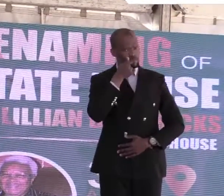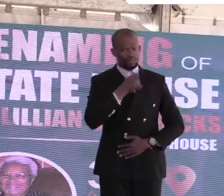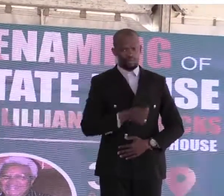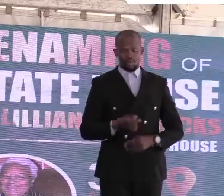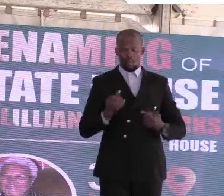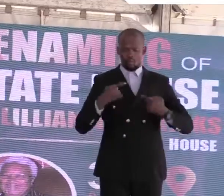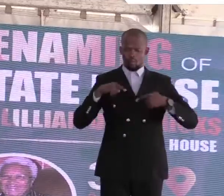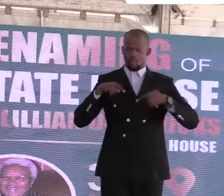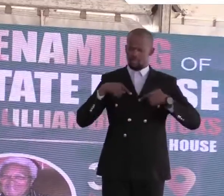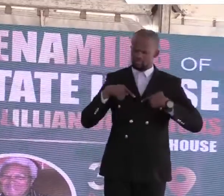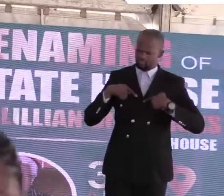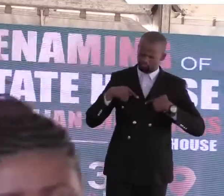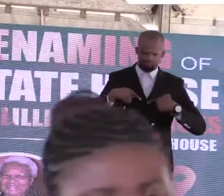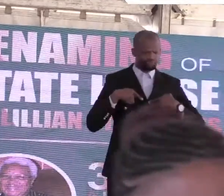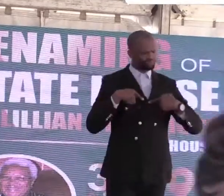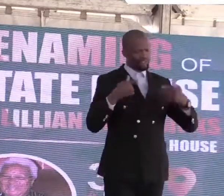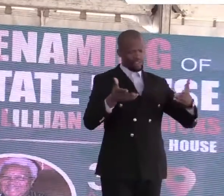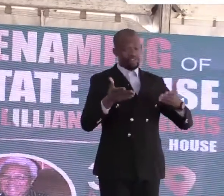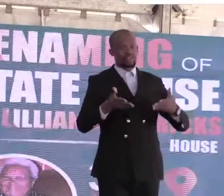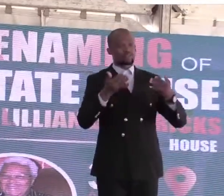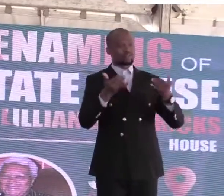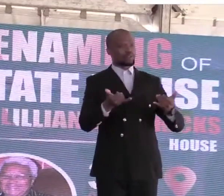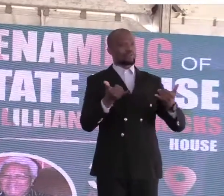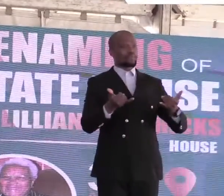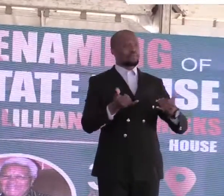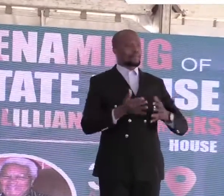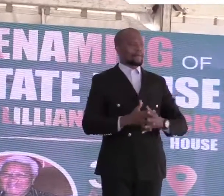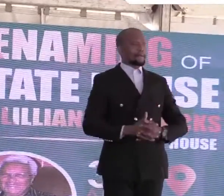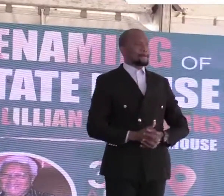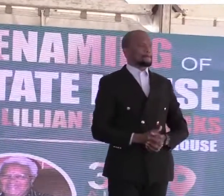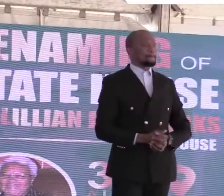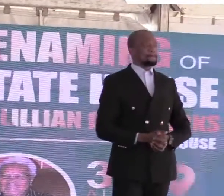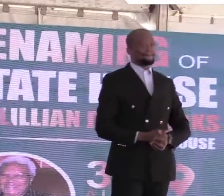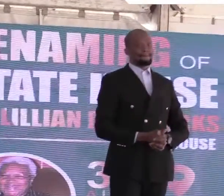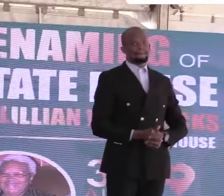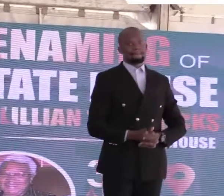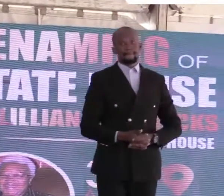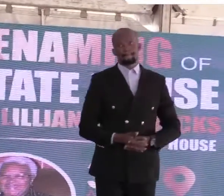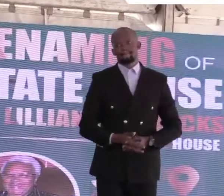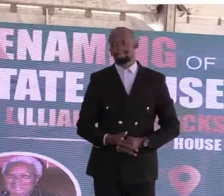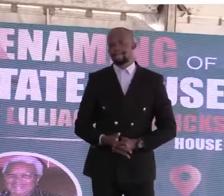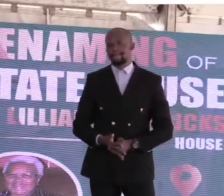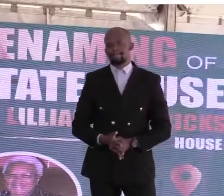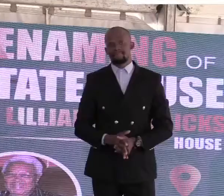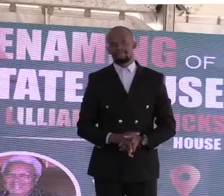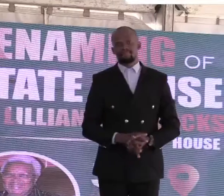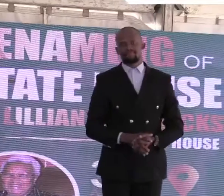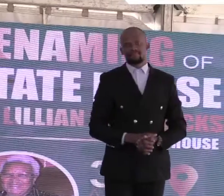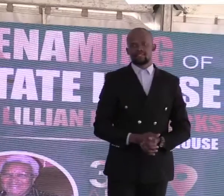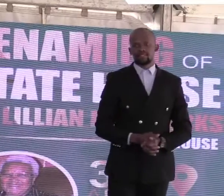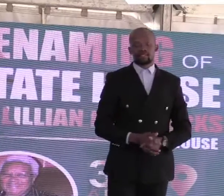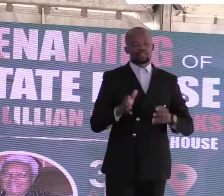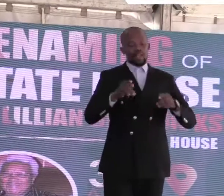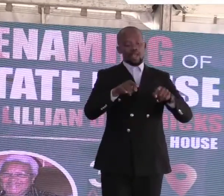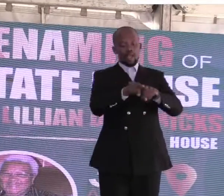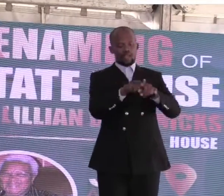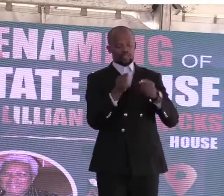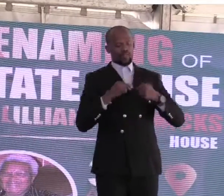we are indeed here today as we are closing off the Women's